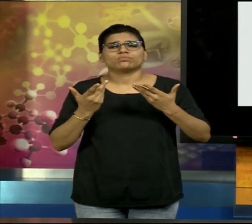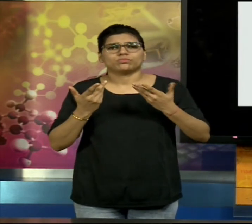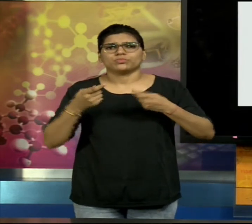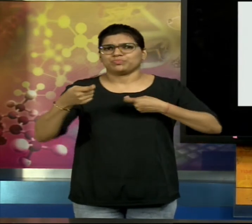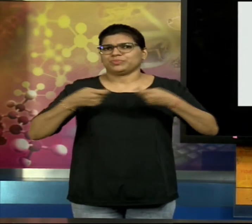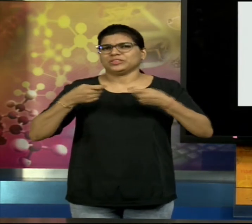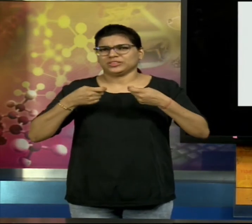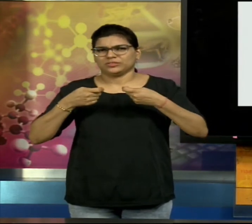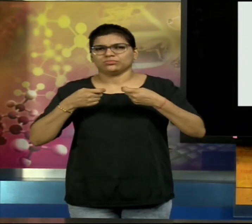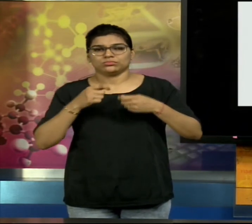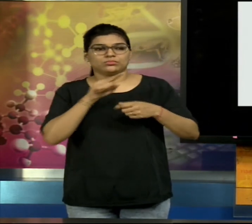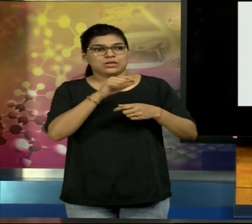Owner.